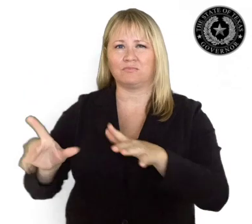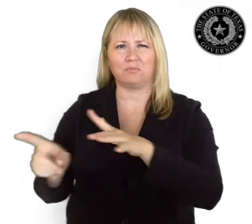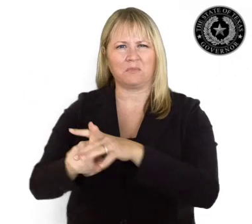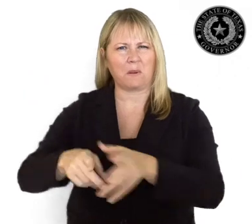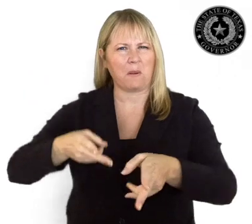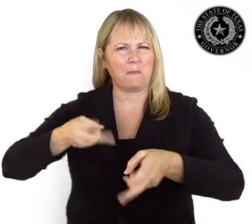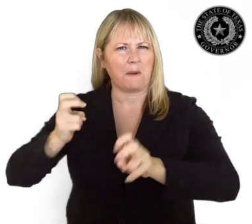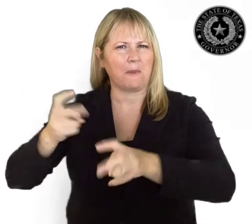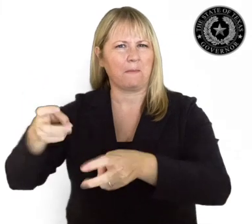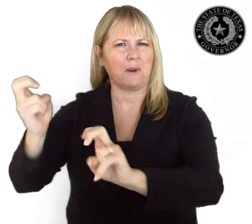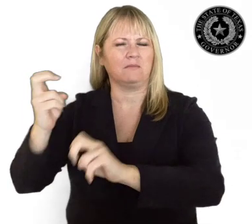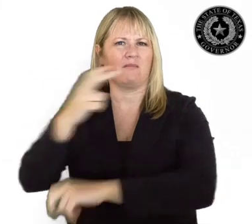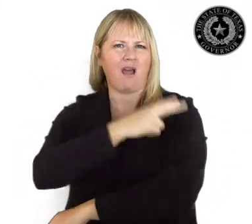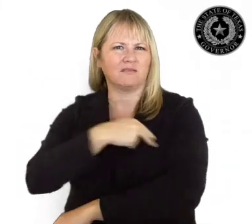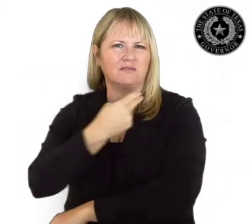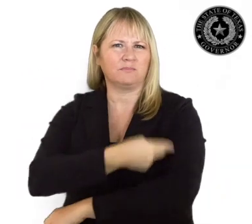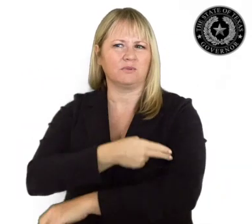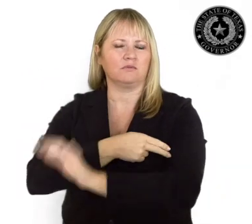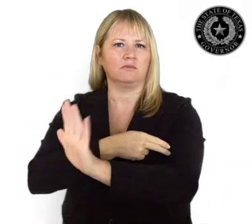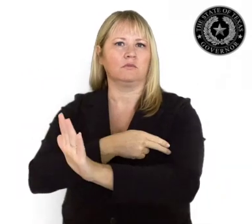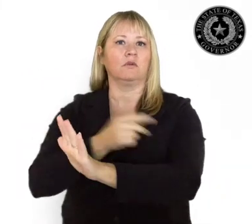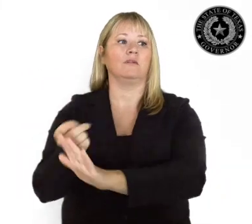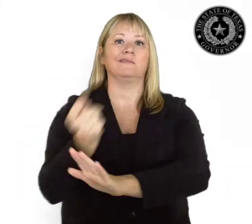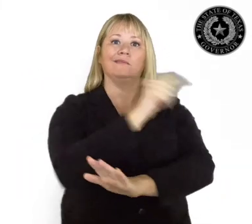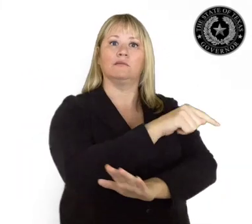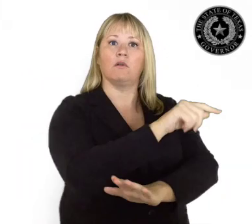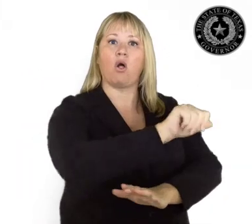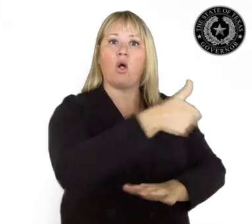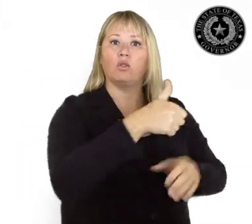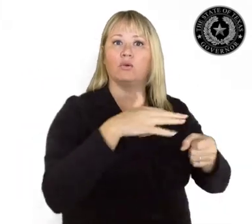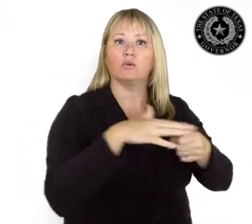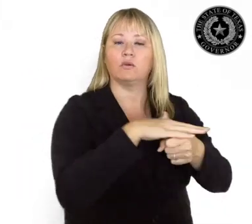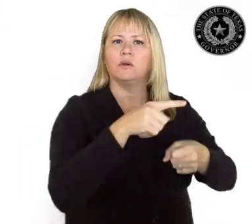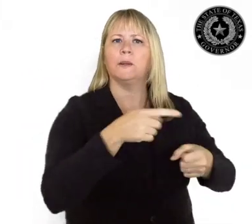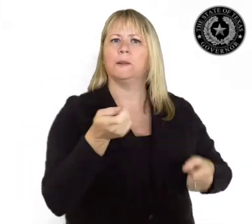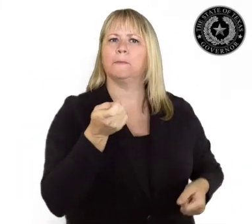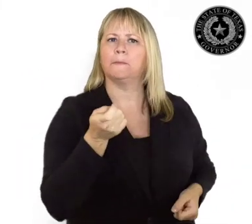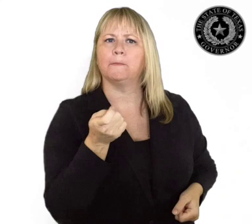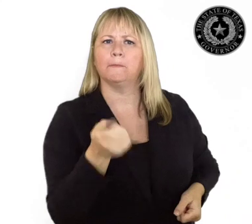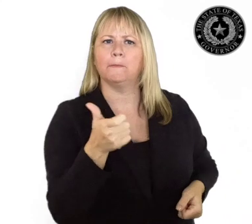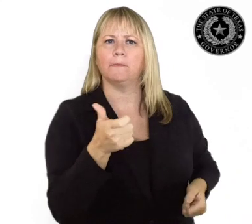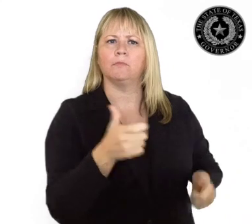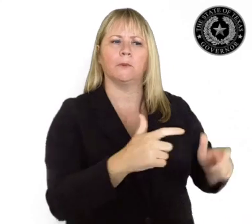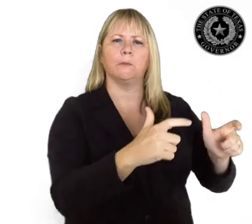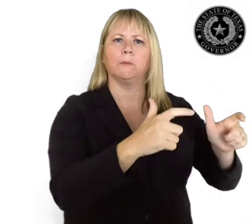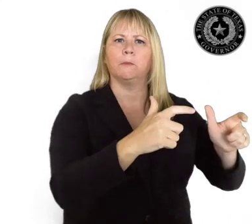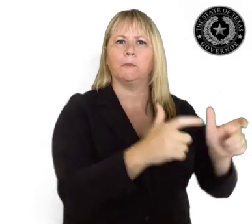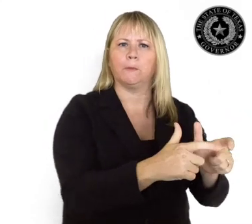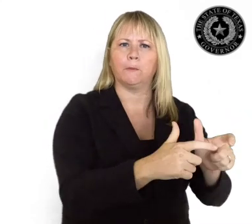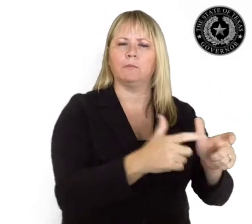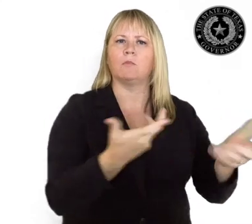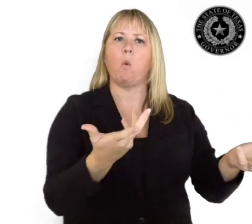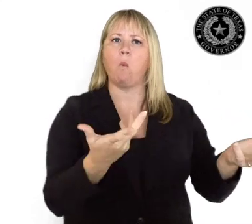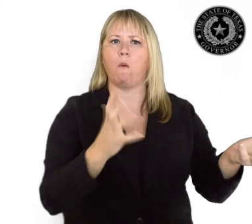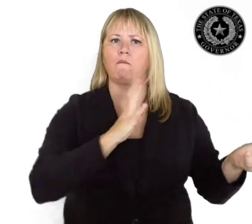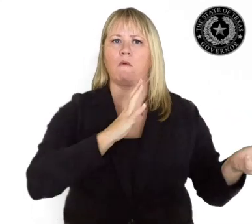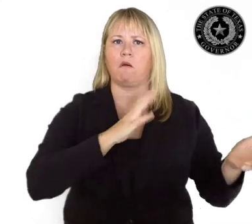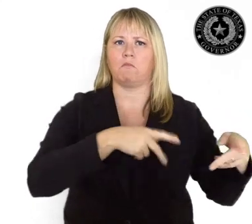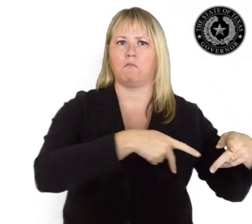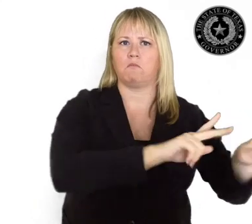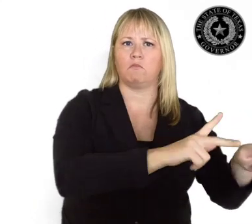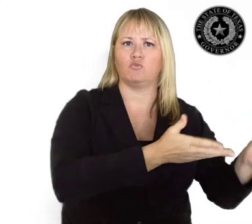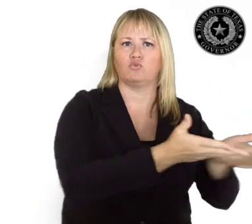of the county in which the bar or similar establishment is located files the requisite form with TABC,